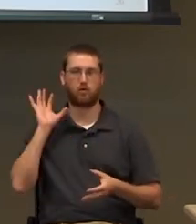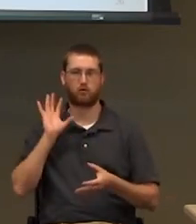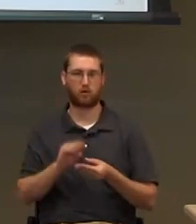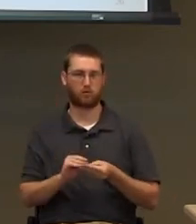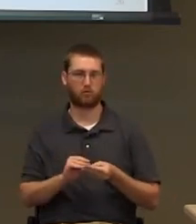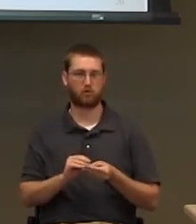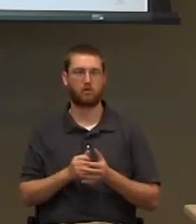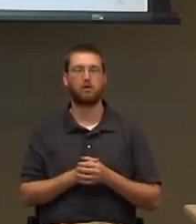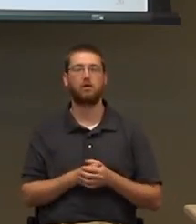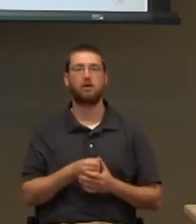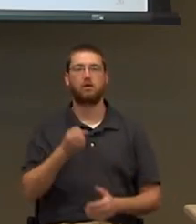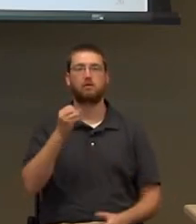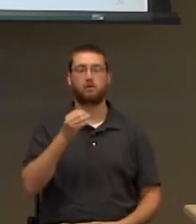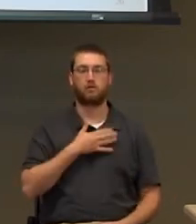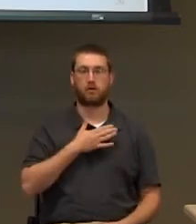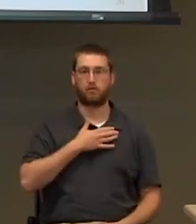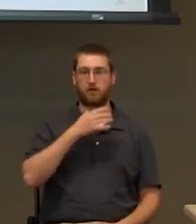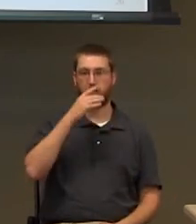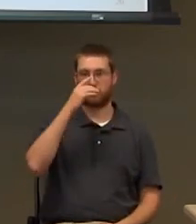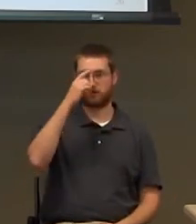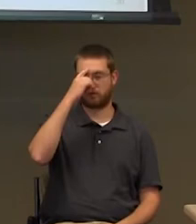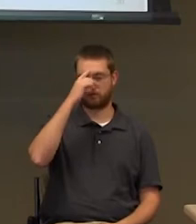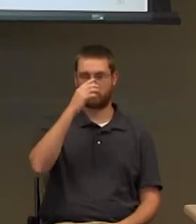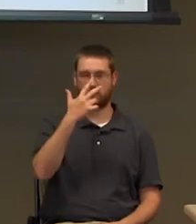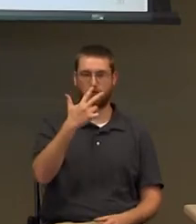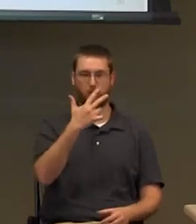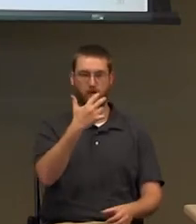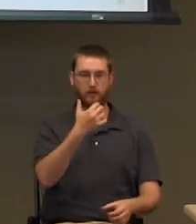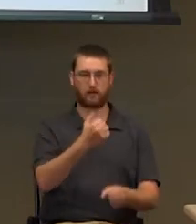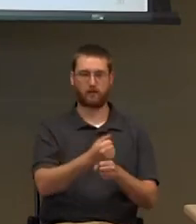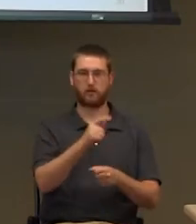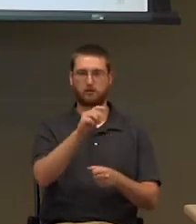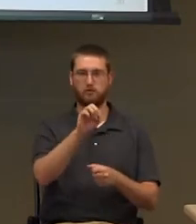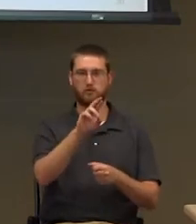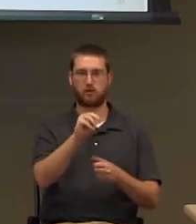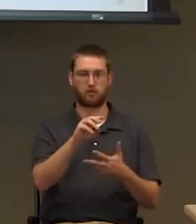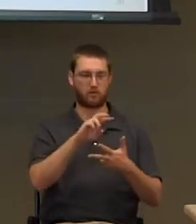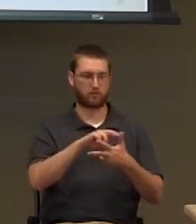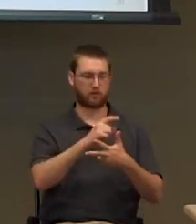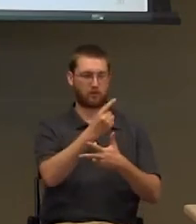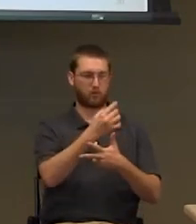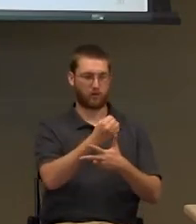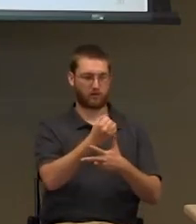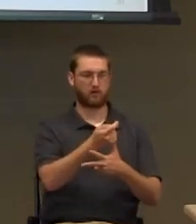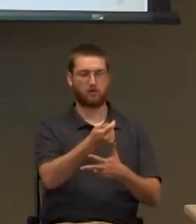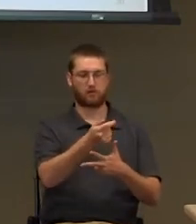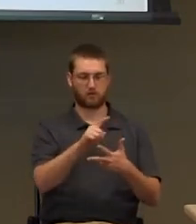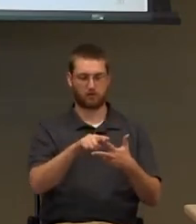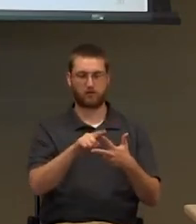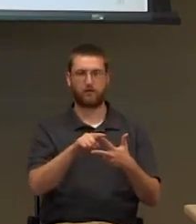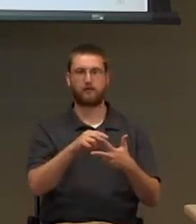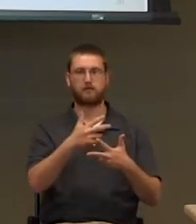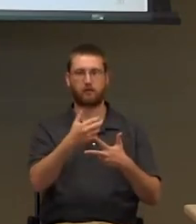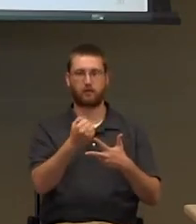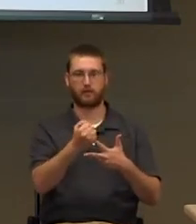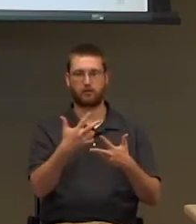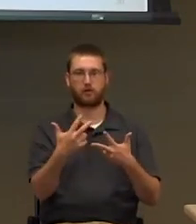So in my mind, they would each serve a 3-year term staggered. So every year, one of those seats comes up. So